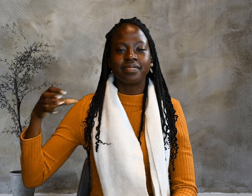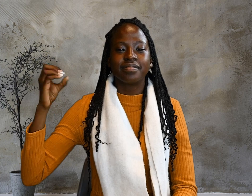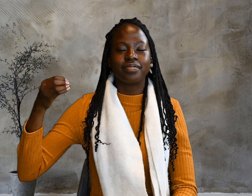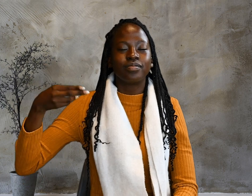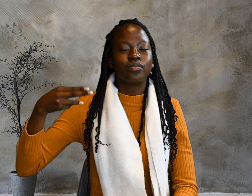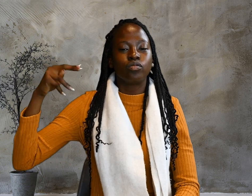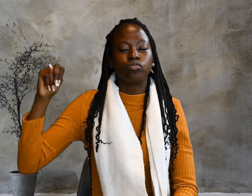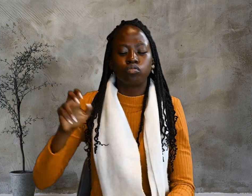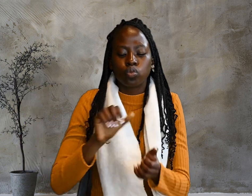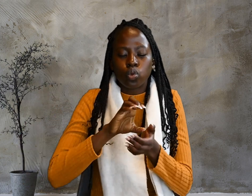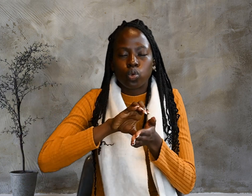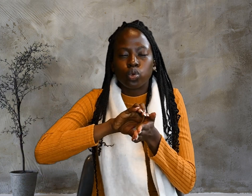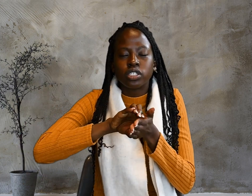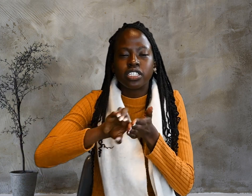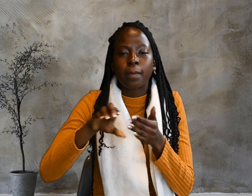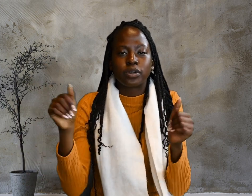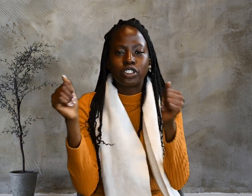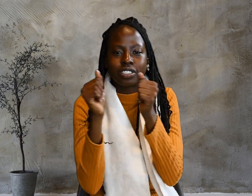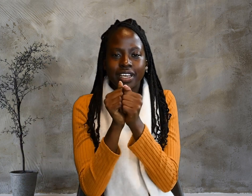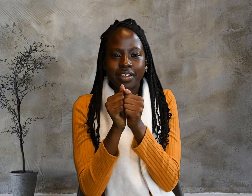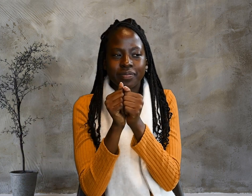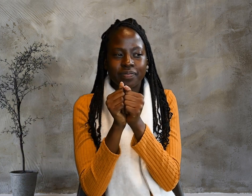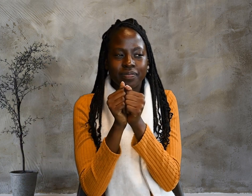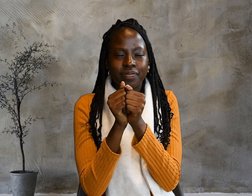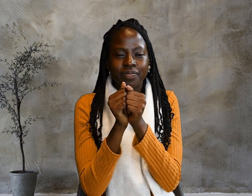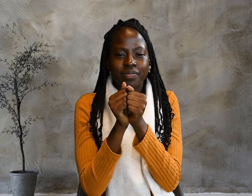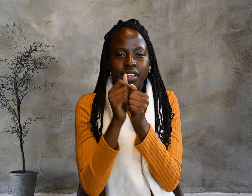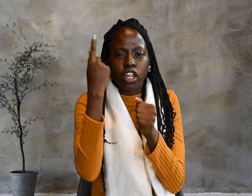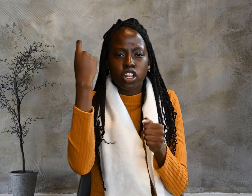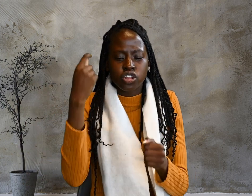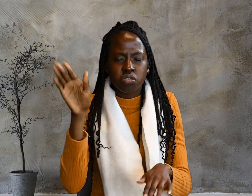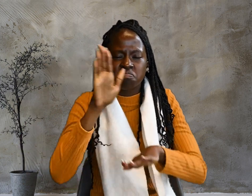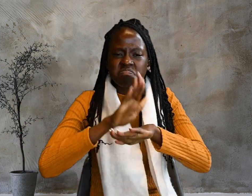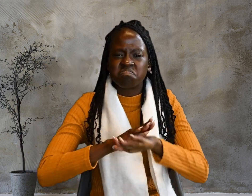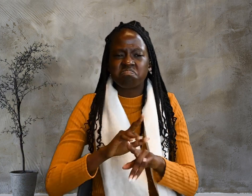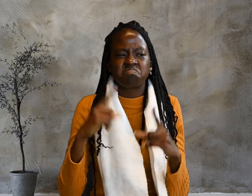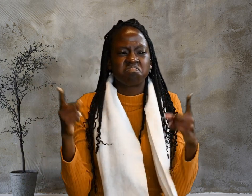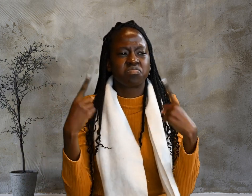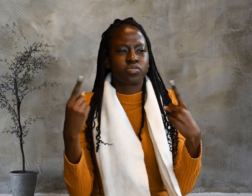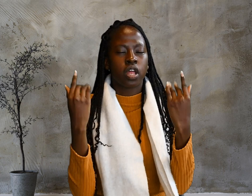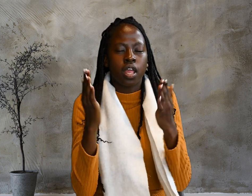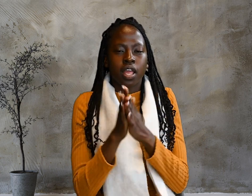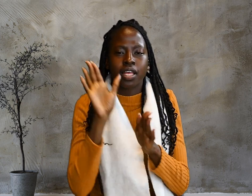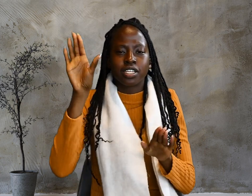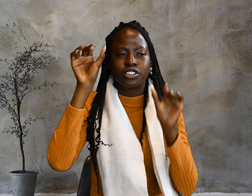John chapter 10. The Good Shepherd and His Sheep.